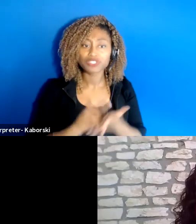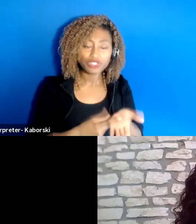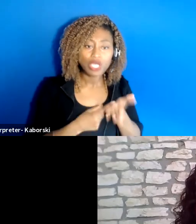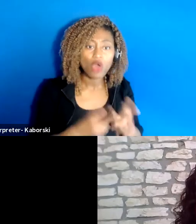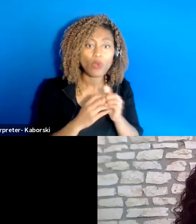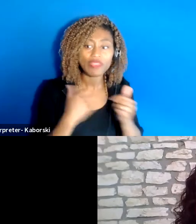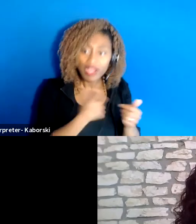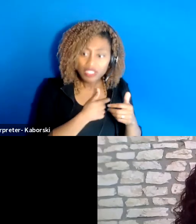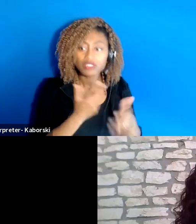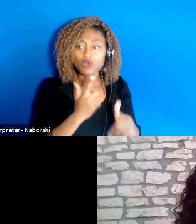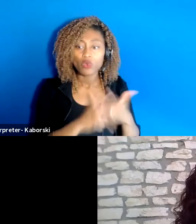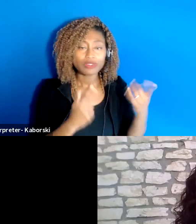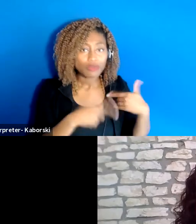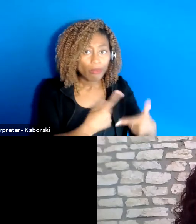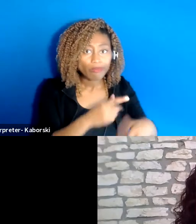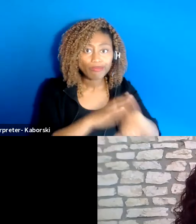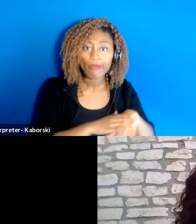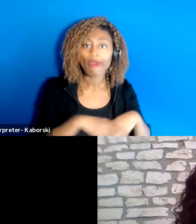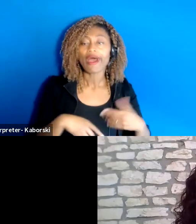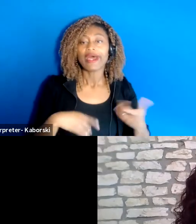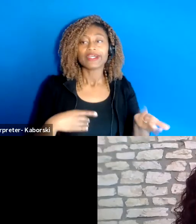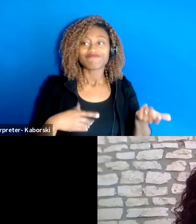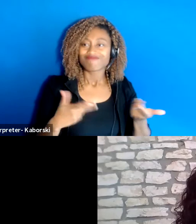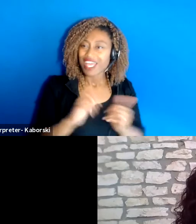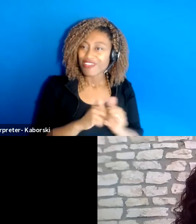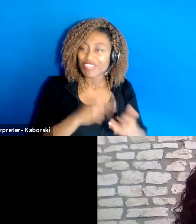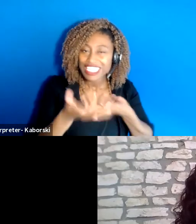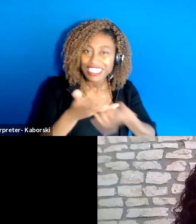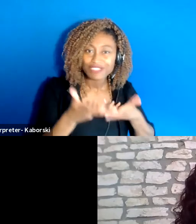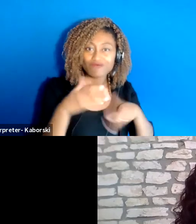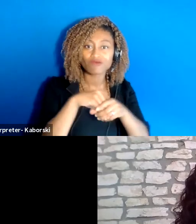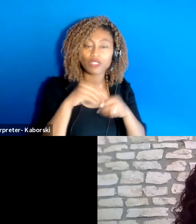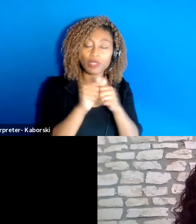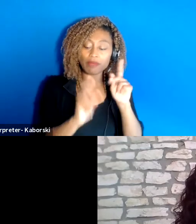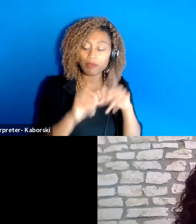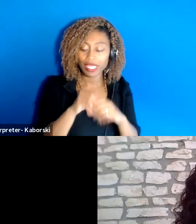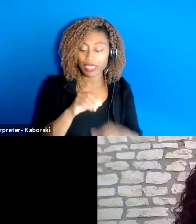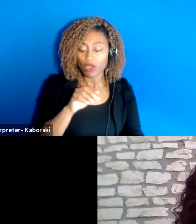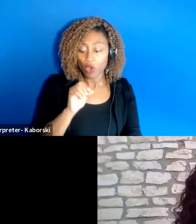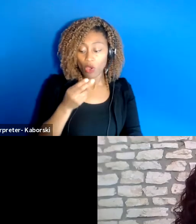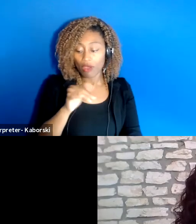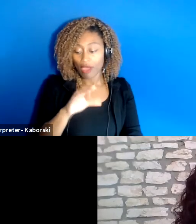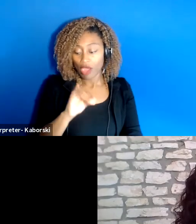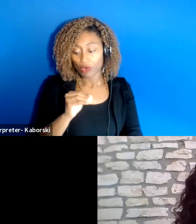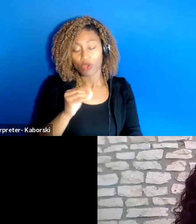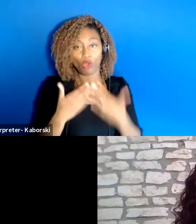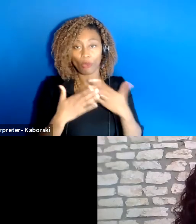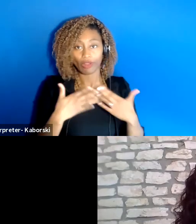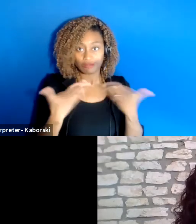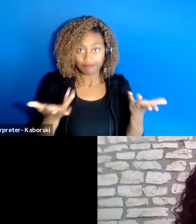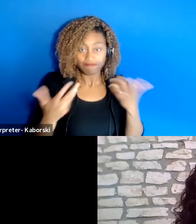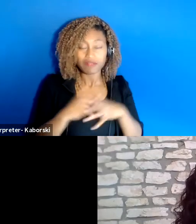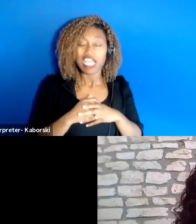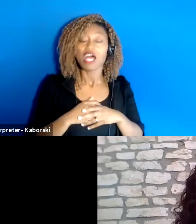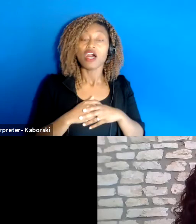how they're engaging with the individuals with disabilities in Ohio in whatever way it is. And it's really